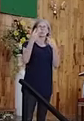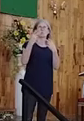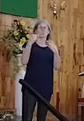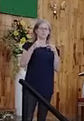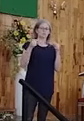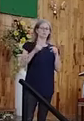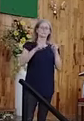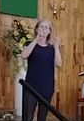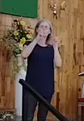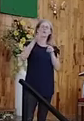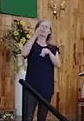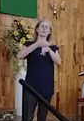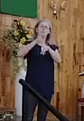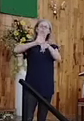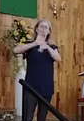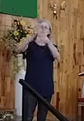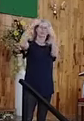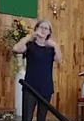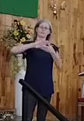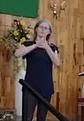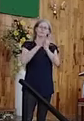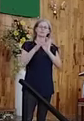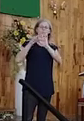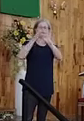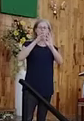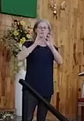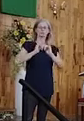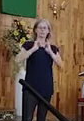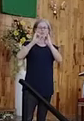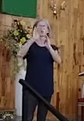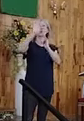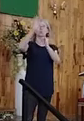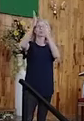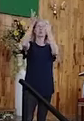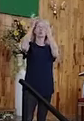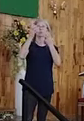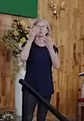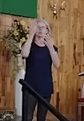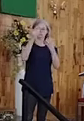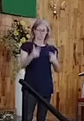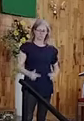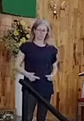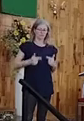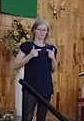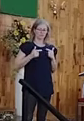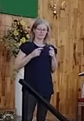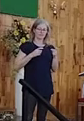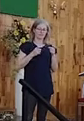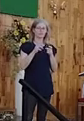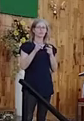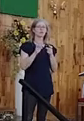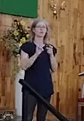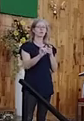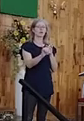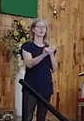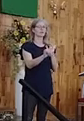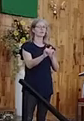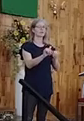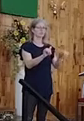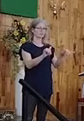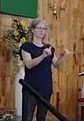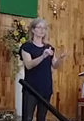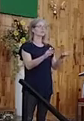faith of your church, and graciously grant her peace and unity in accordance with your will, who live and reign